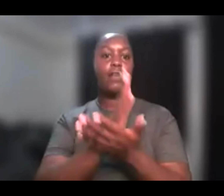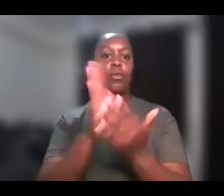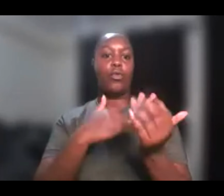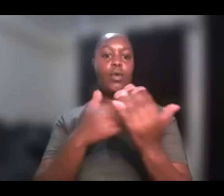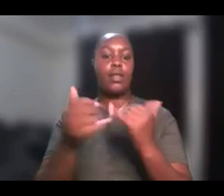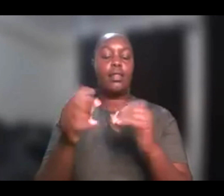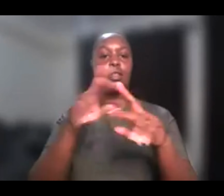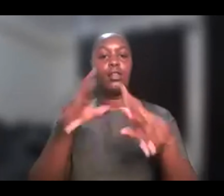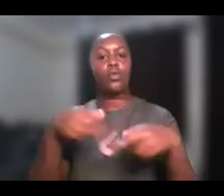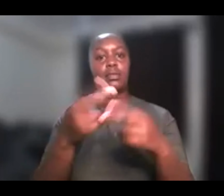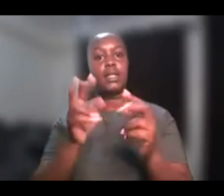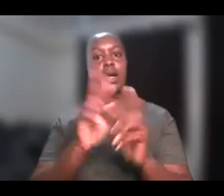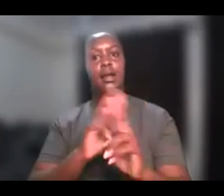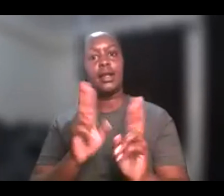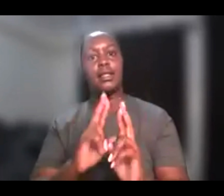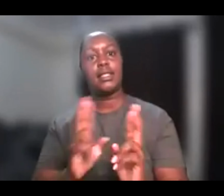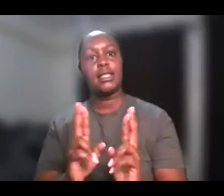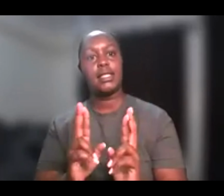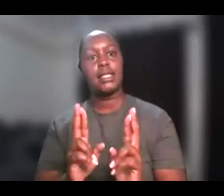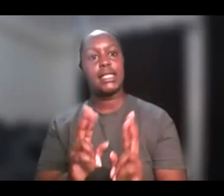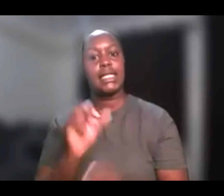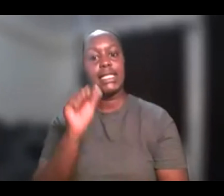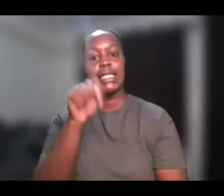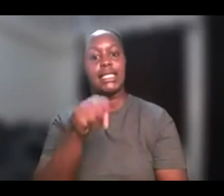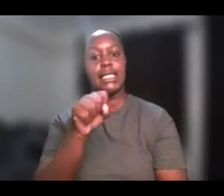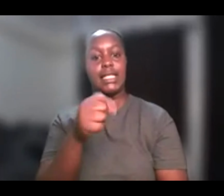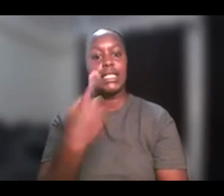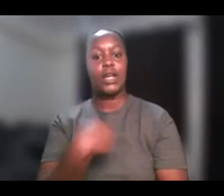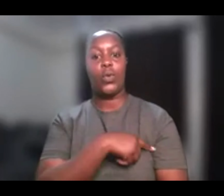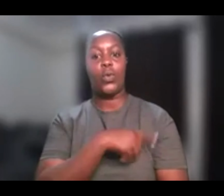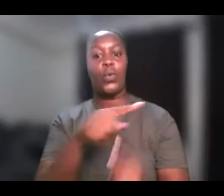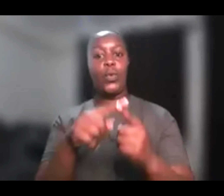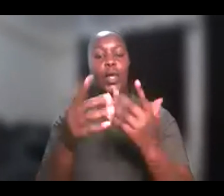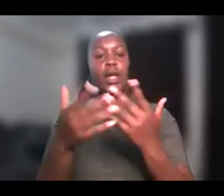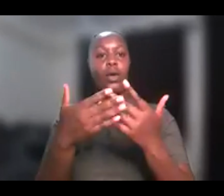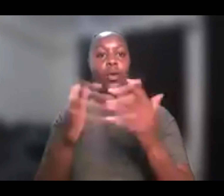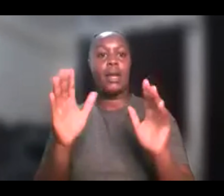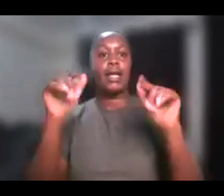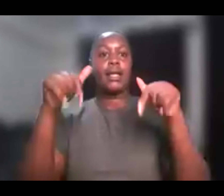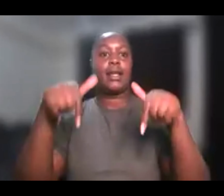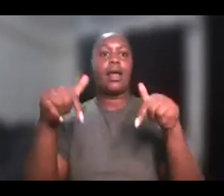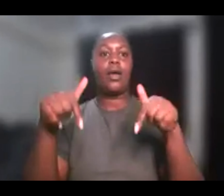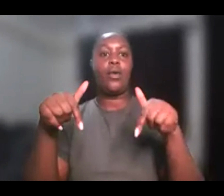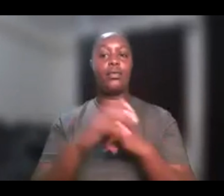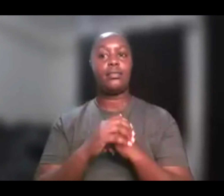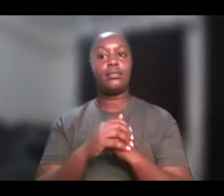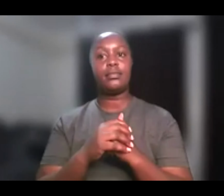Yeah, we're just opening them up right now. So we have